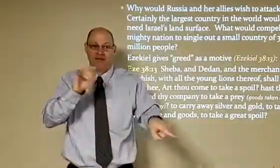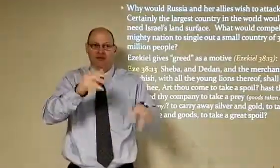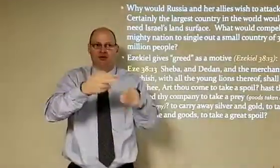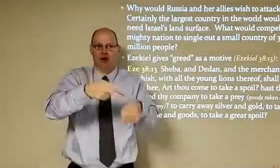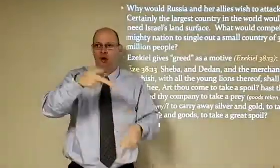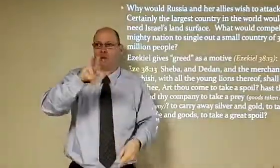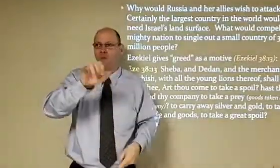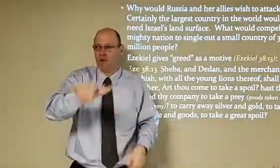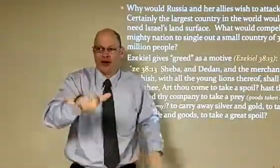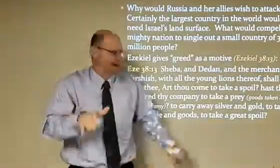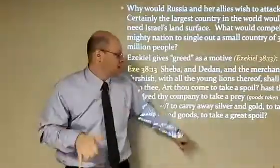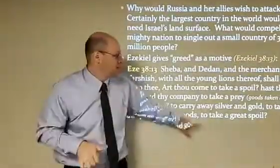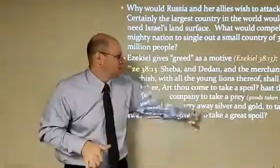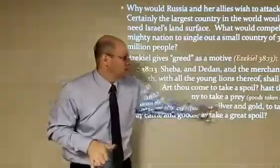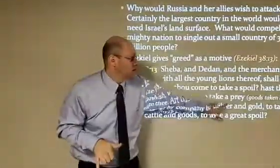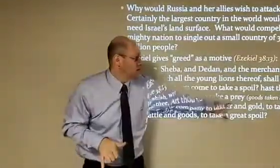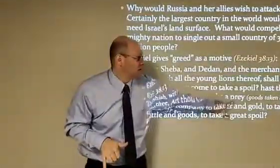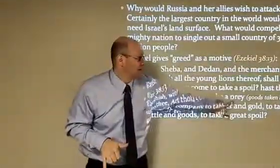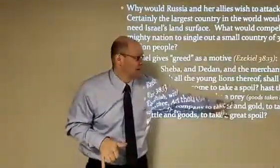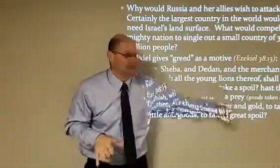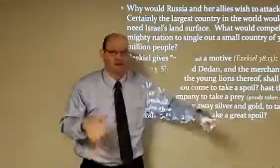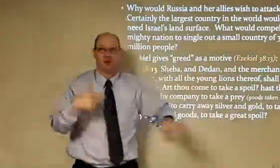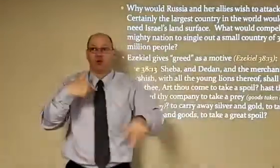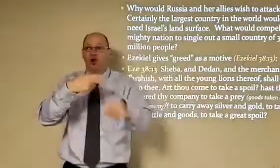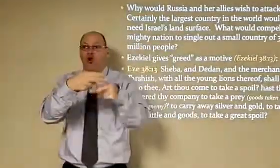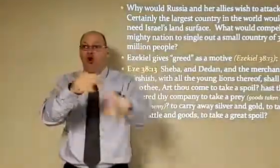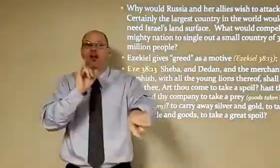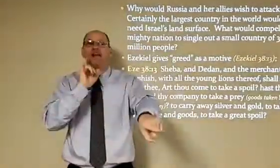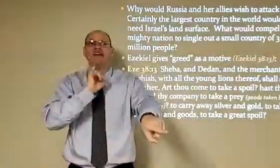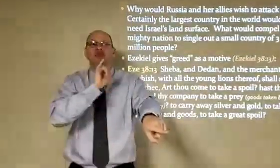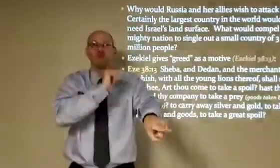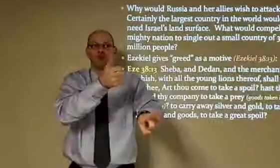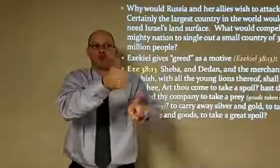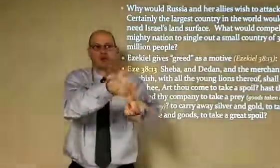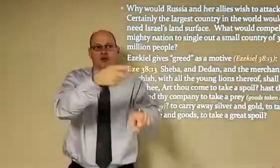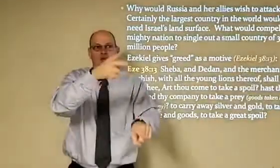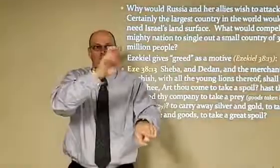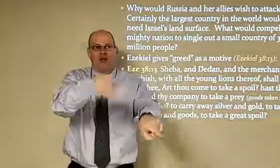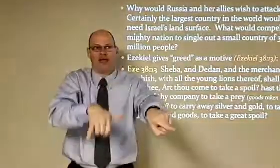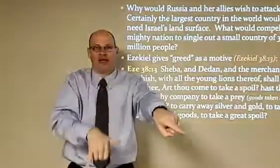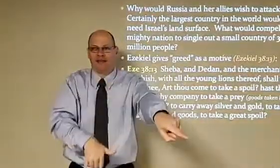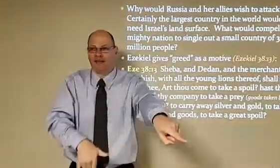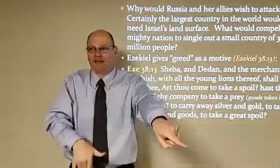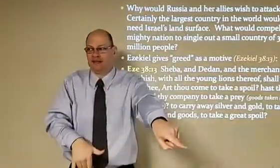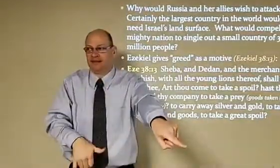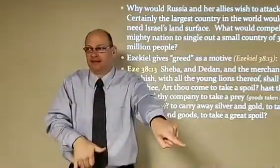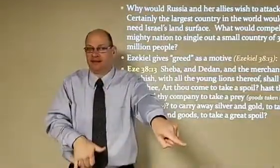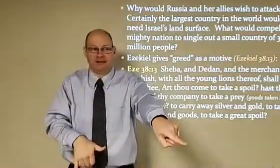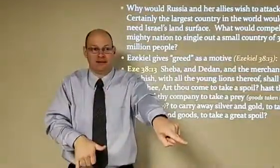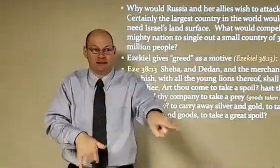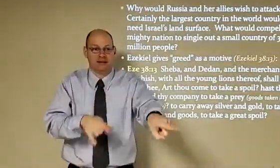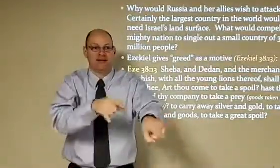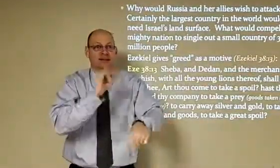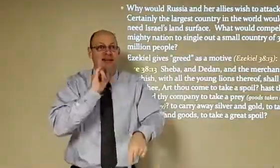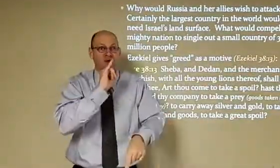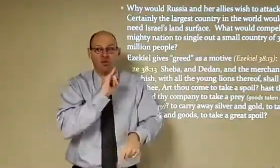take the mouse or the rodent that's their prey. Okay, so this is considered, the prey